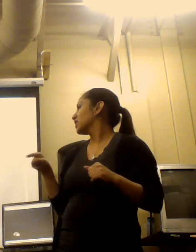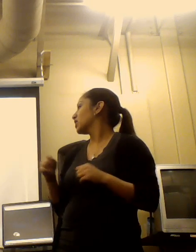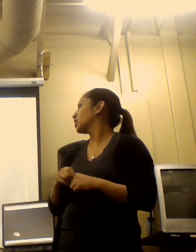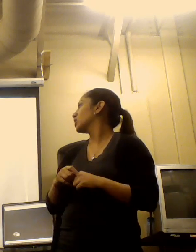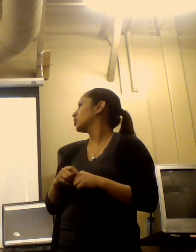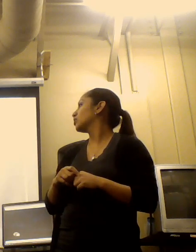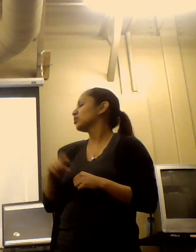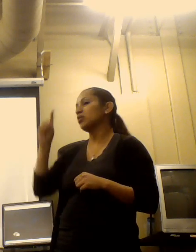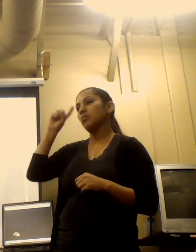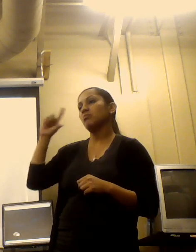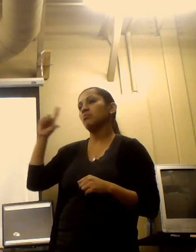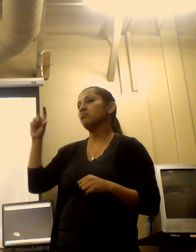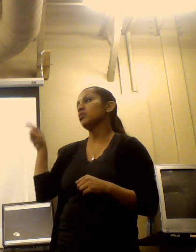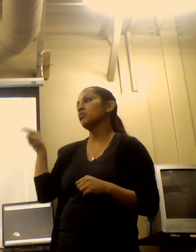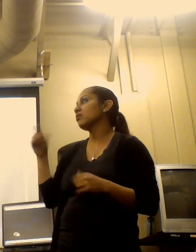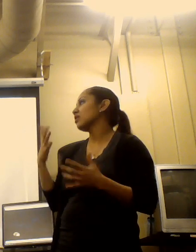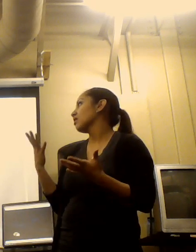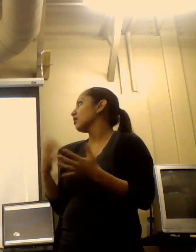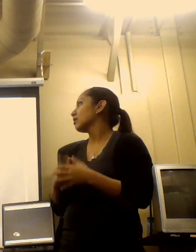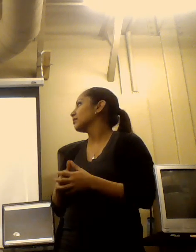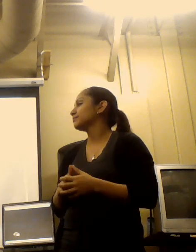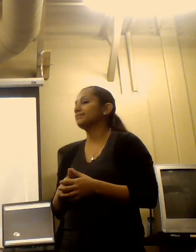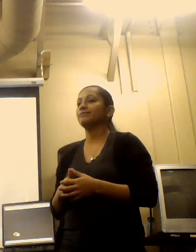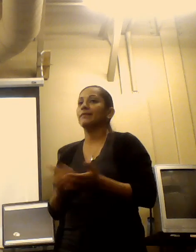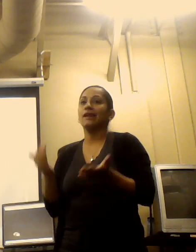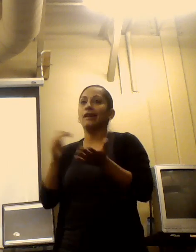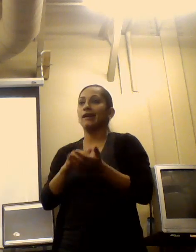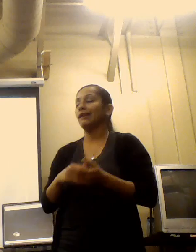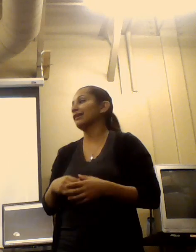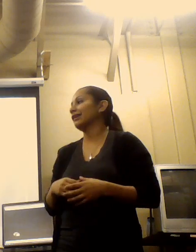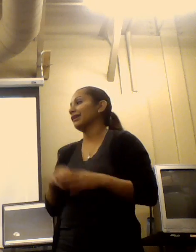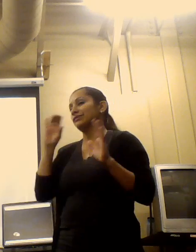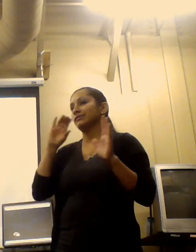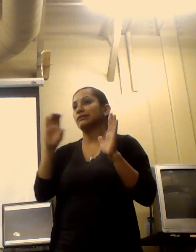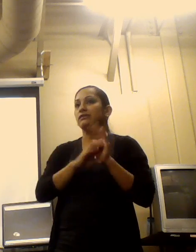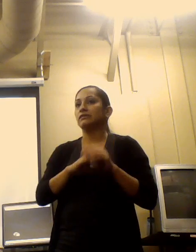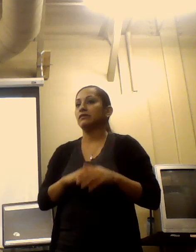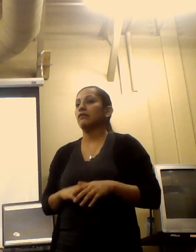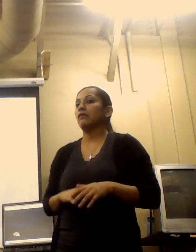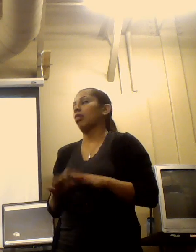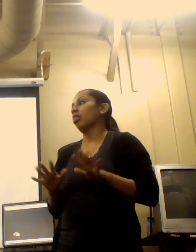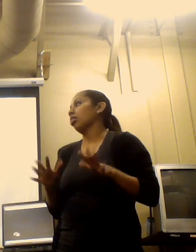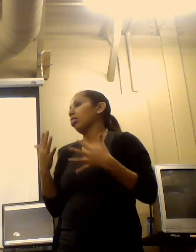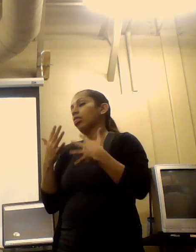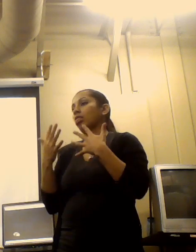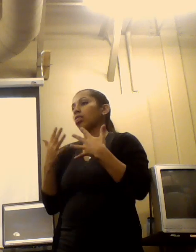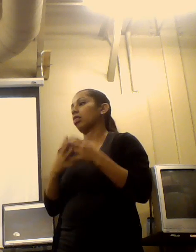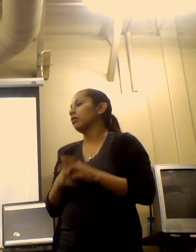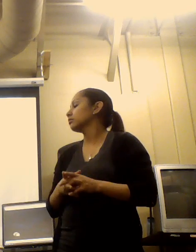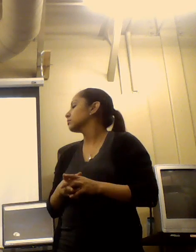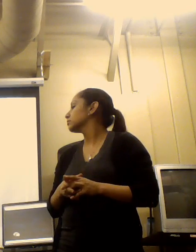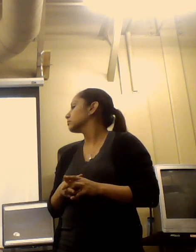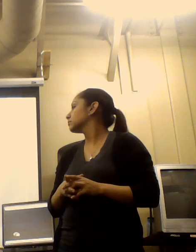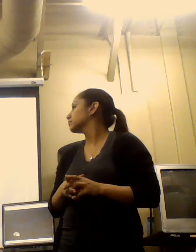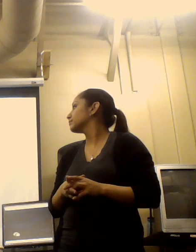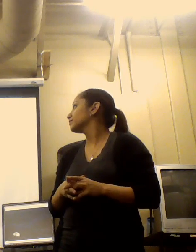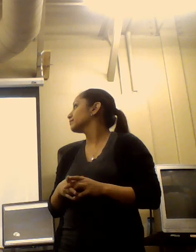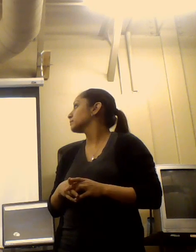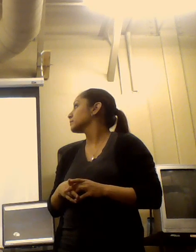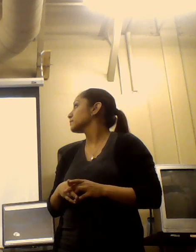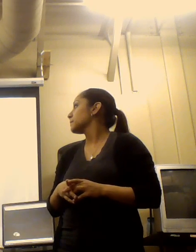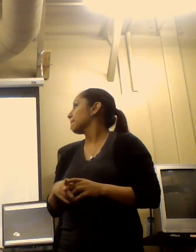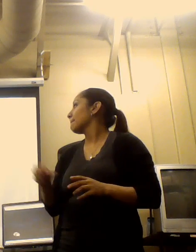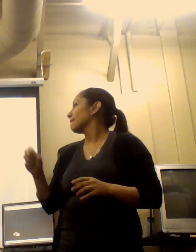There's that, the sky. Again, these photos are terrible, sorry. Or the images are terrible. The sky in this image is way